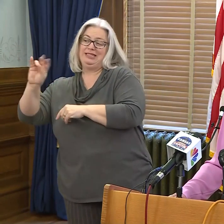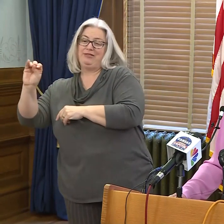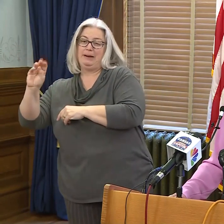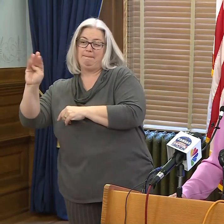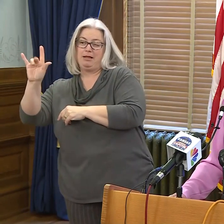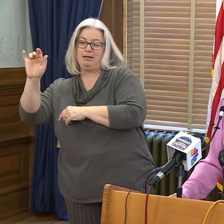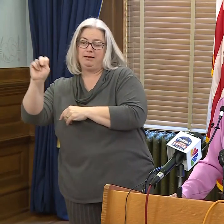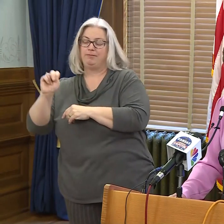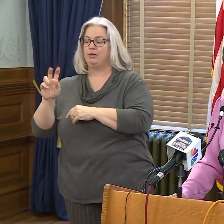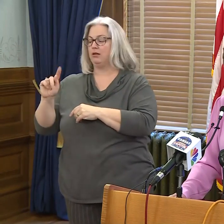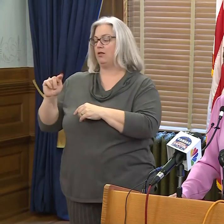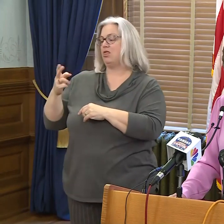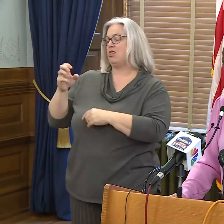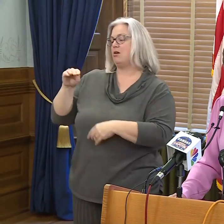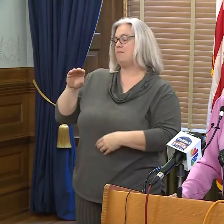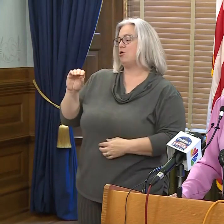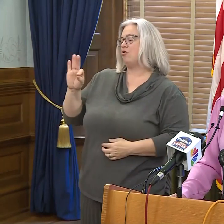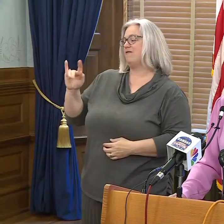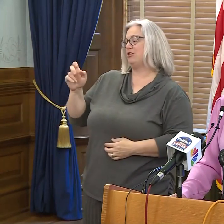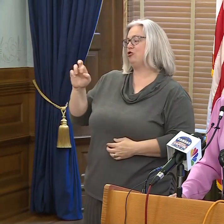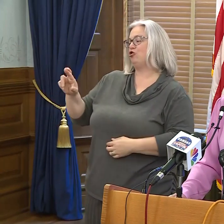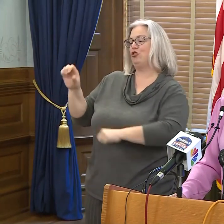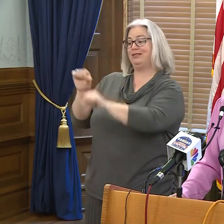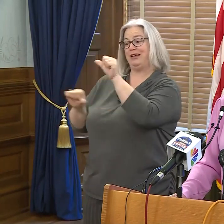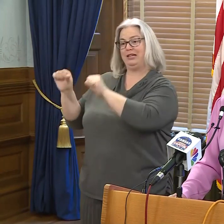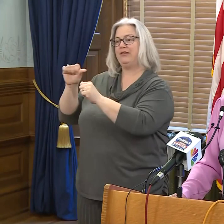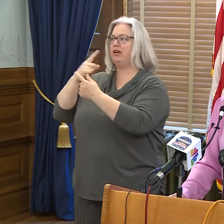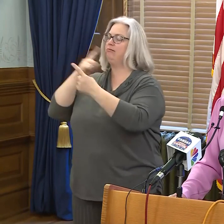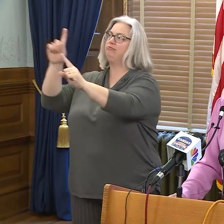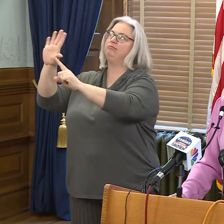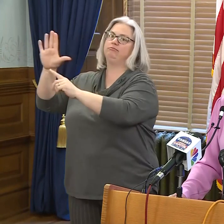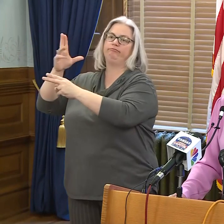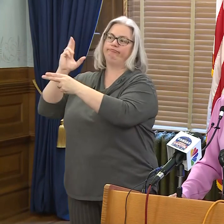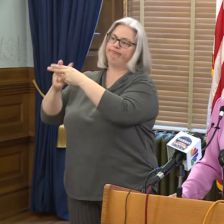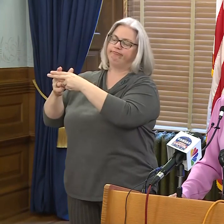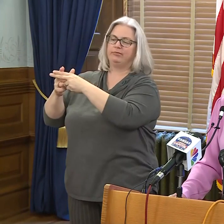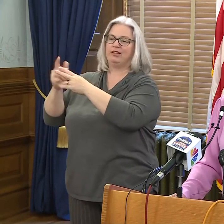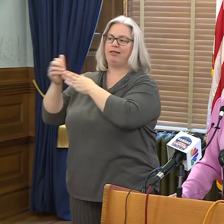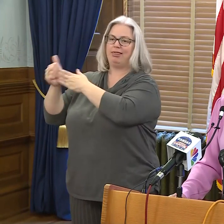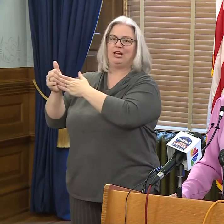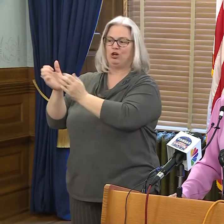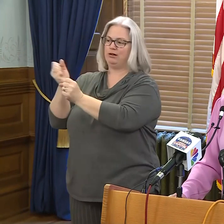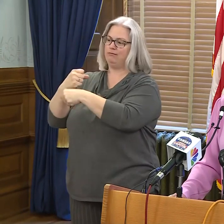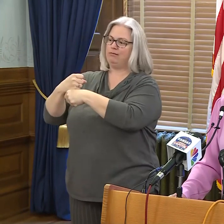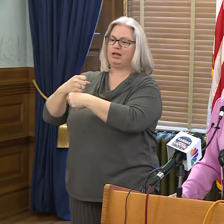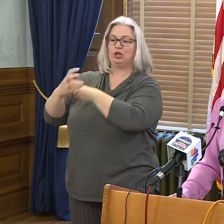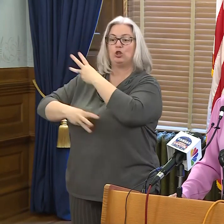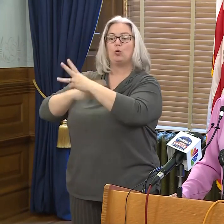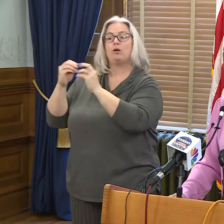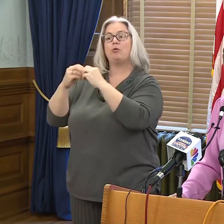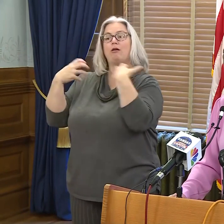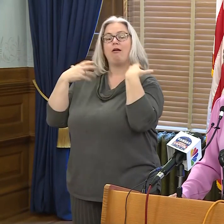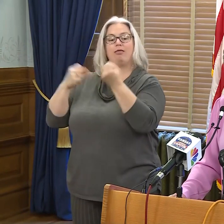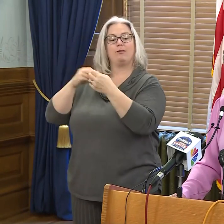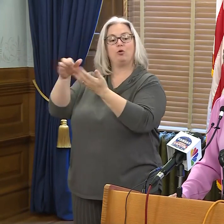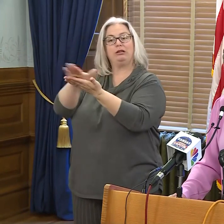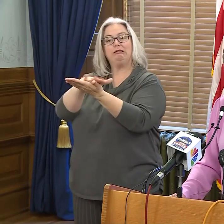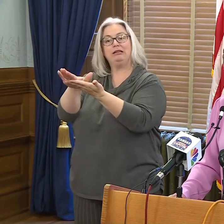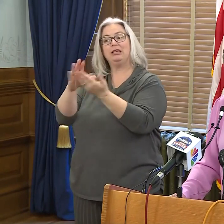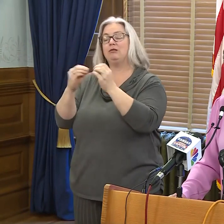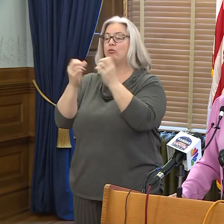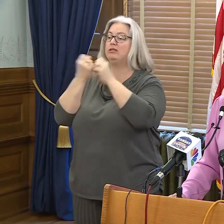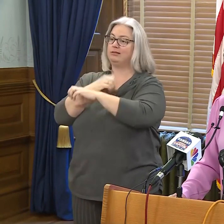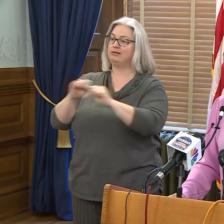Thermo Fisher Scientific is living up to its reputation as a leader in making the world healthier, cleaner, and